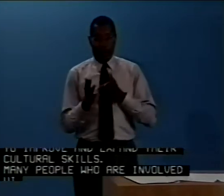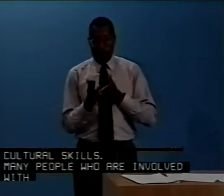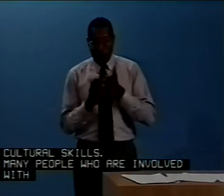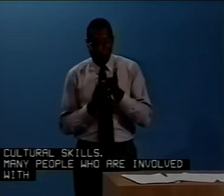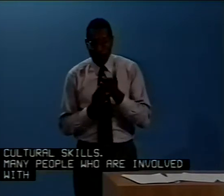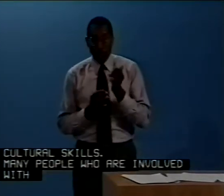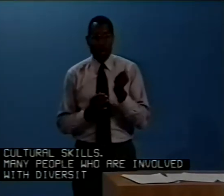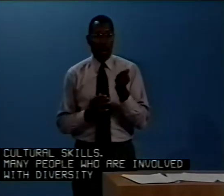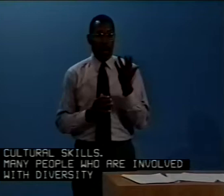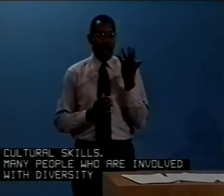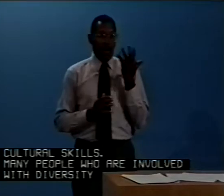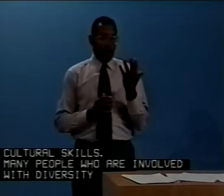say that people going through